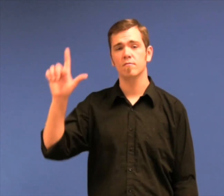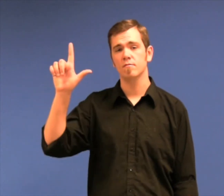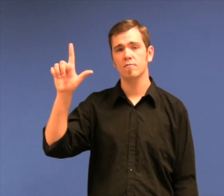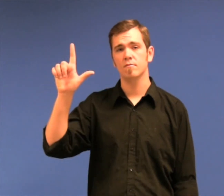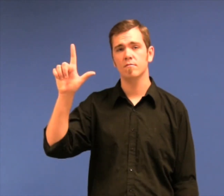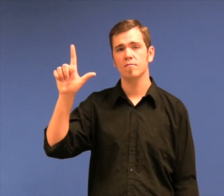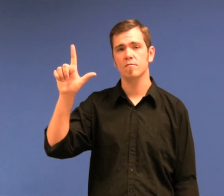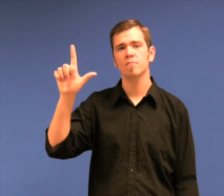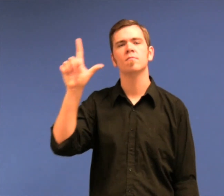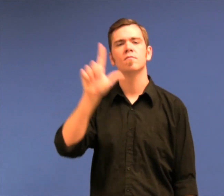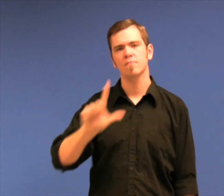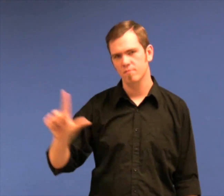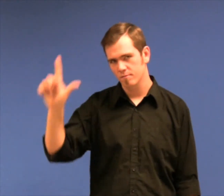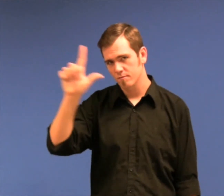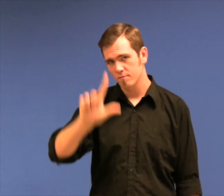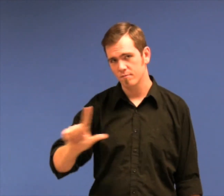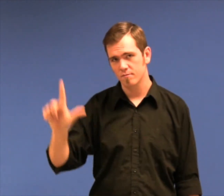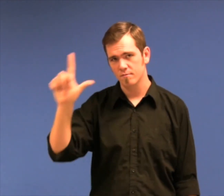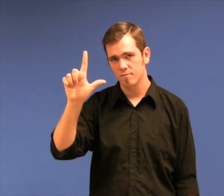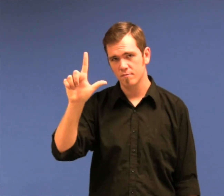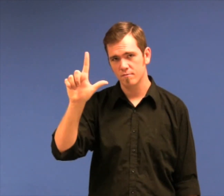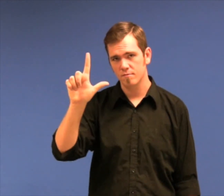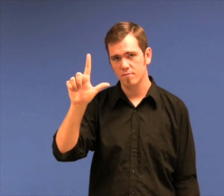Again, library.